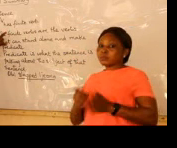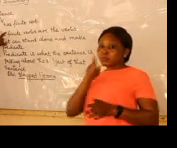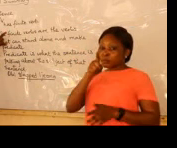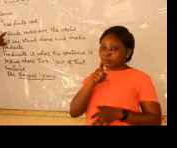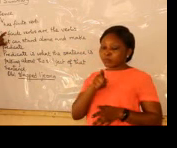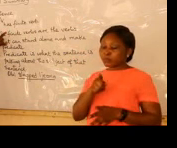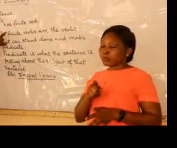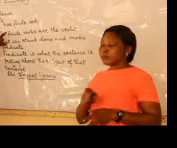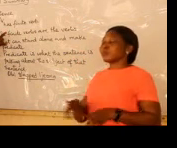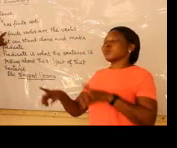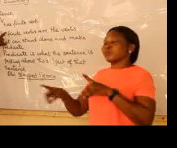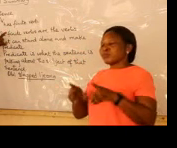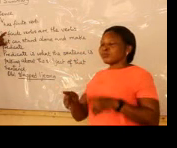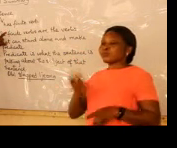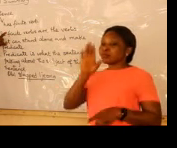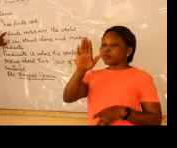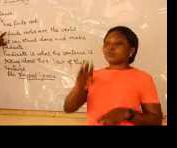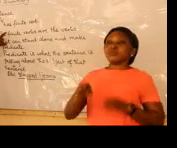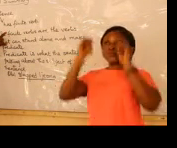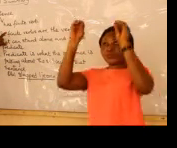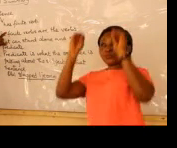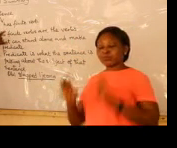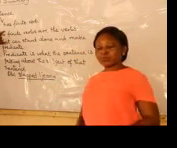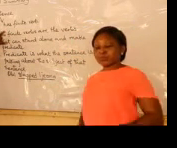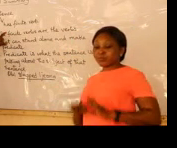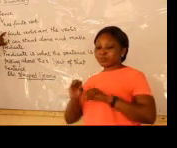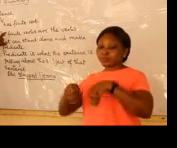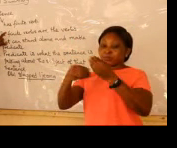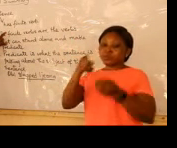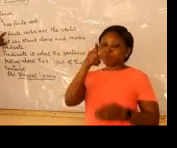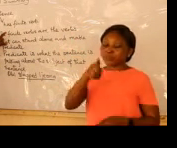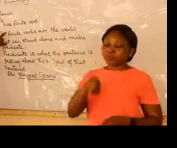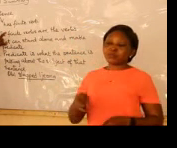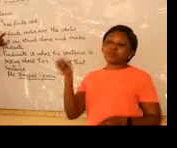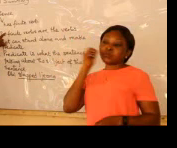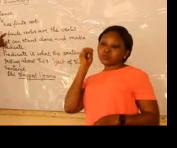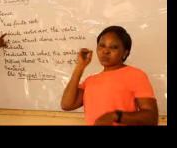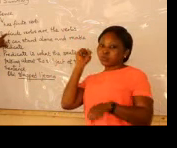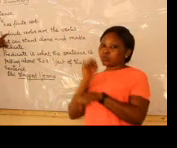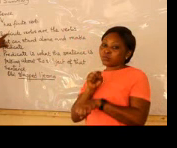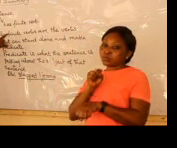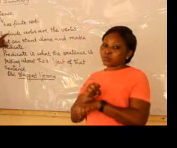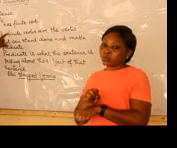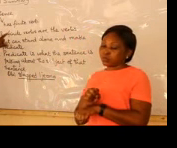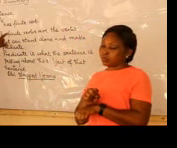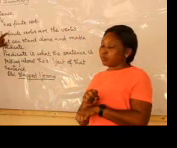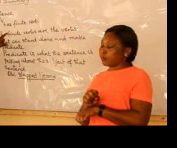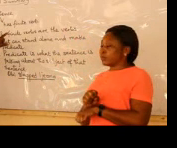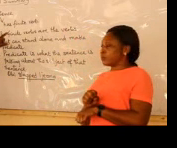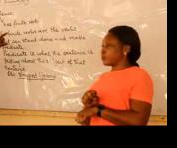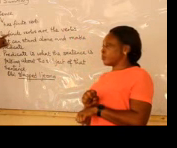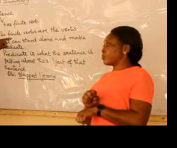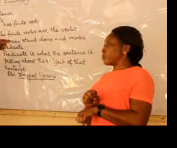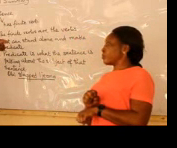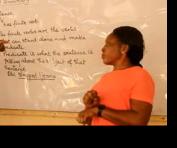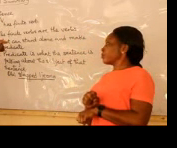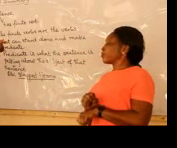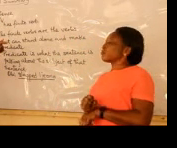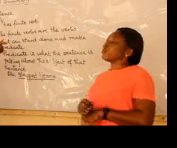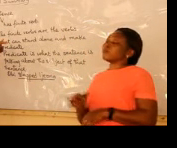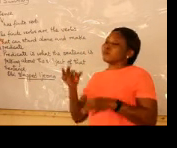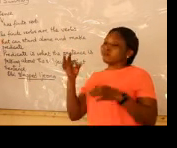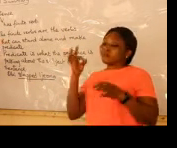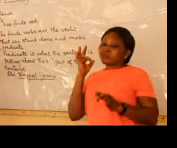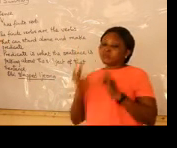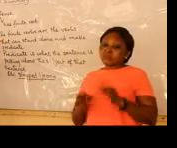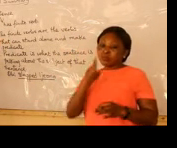give you assignments? Now, if you